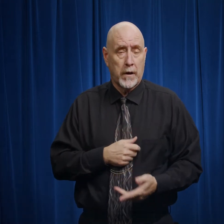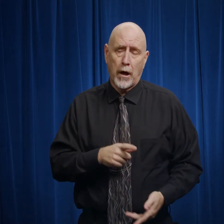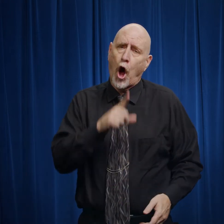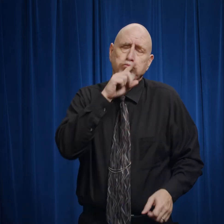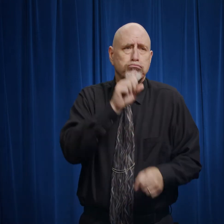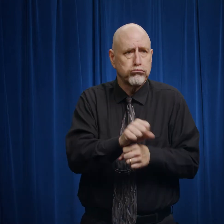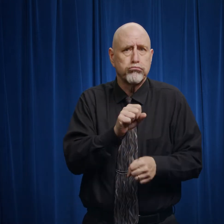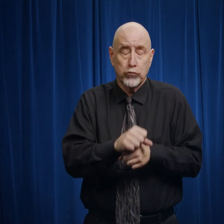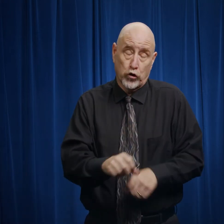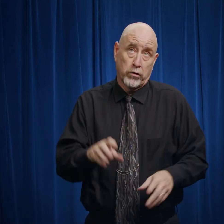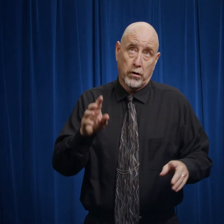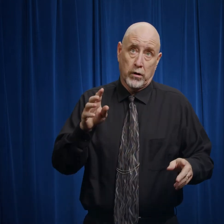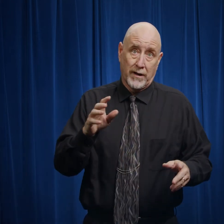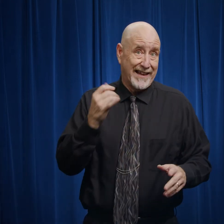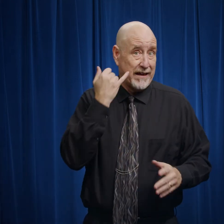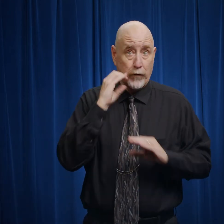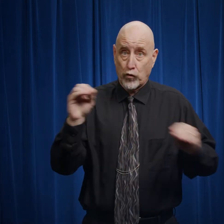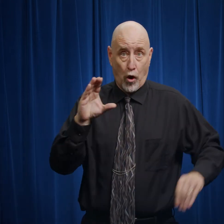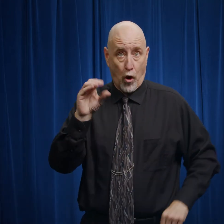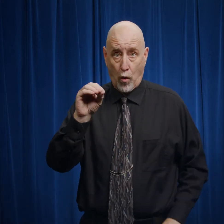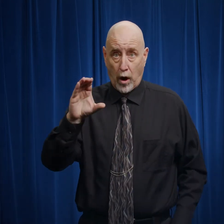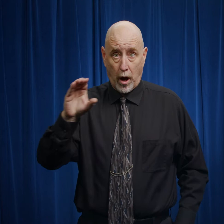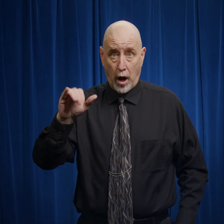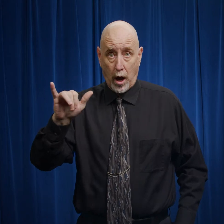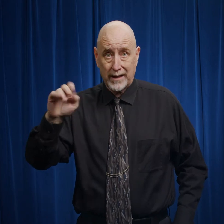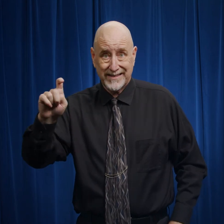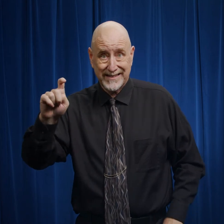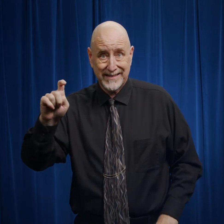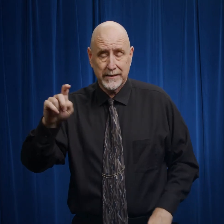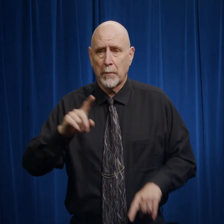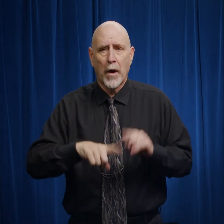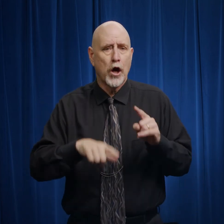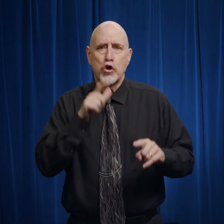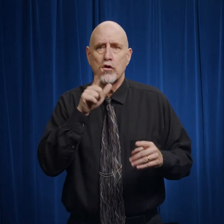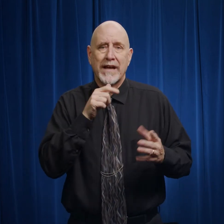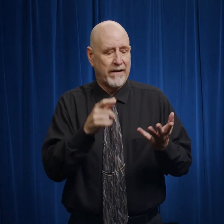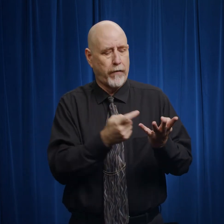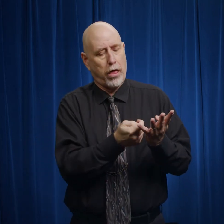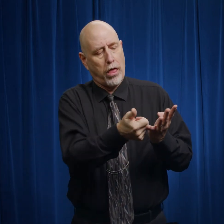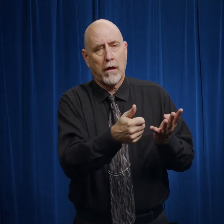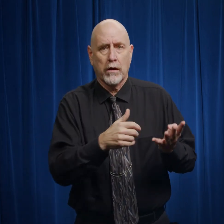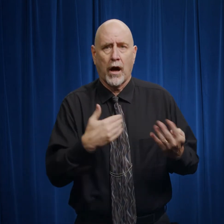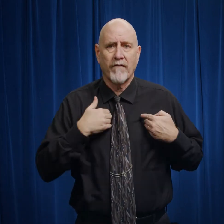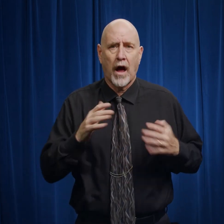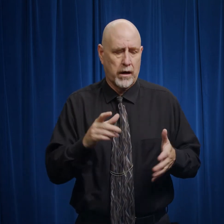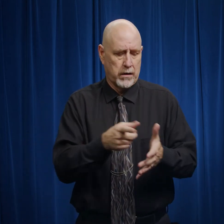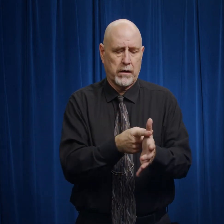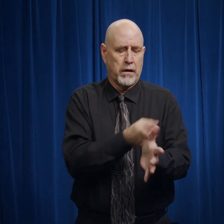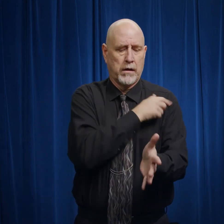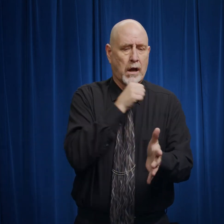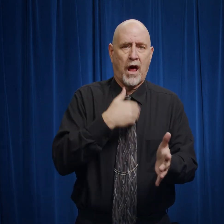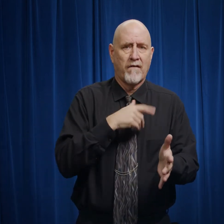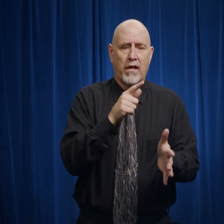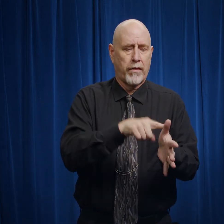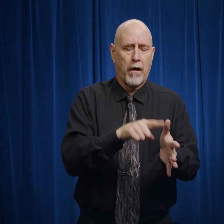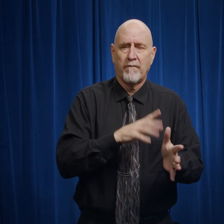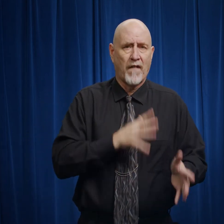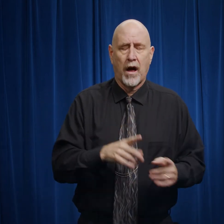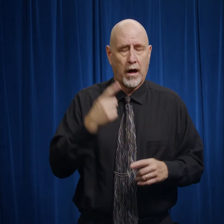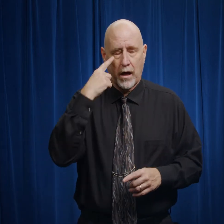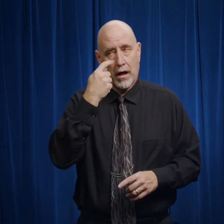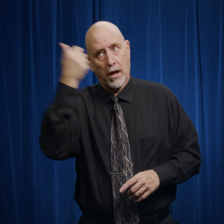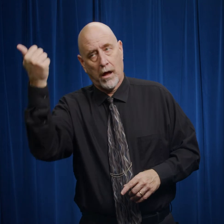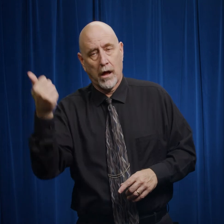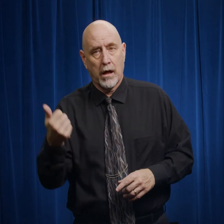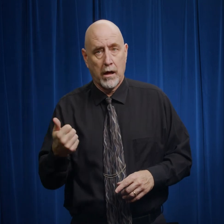position. I mean, sure, you could do without your coccyx, but you could do without your pinky. You could do without your thumb. You could do without